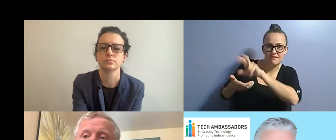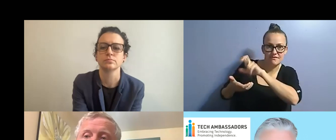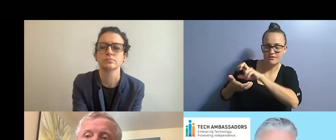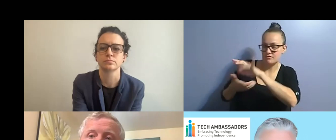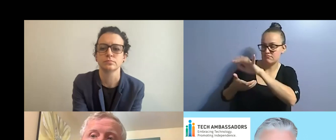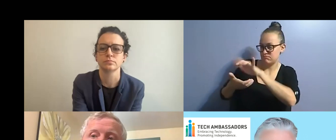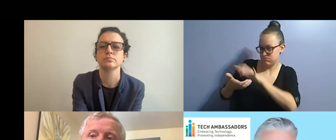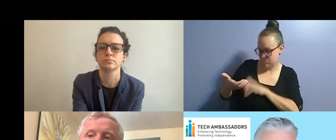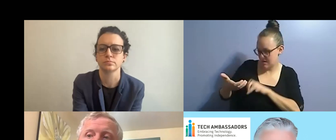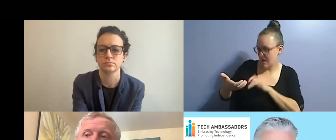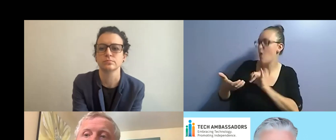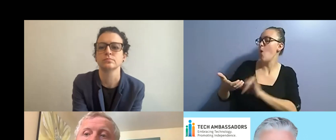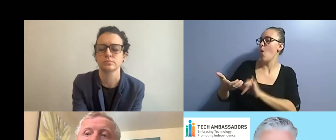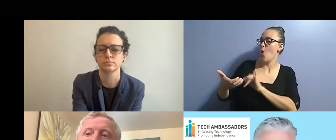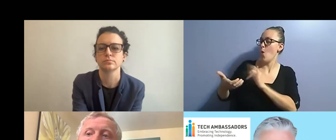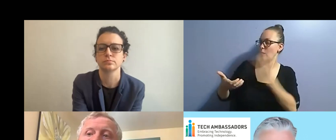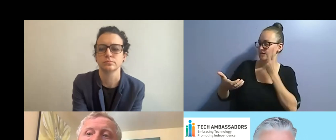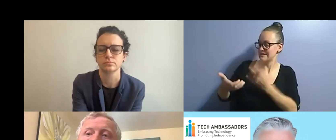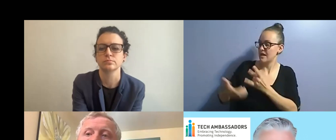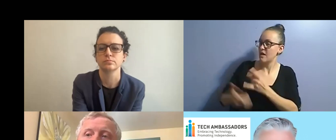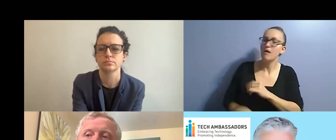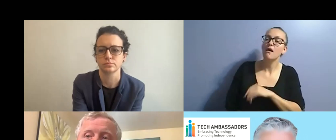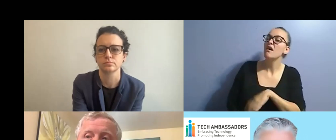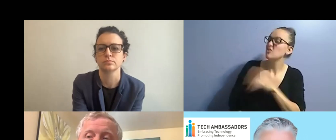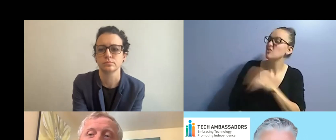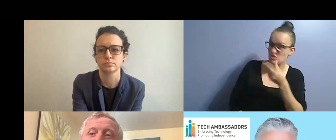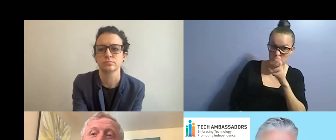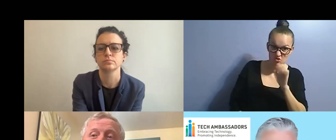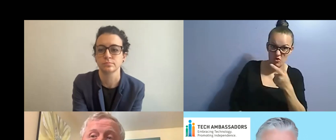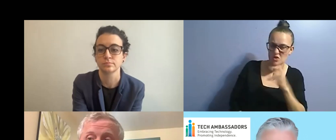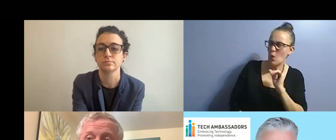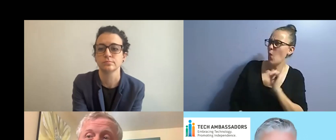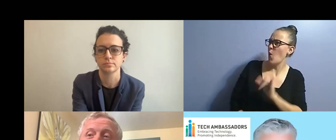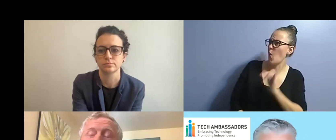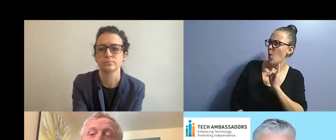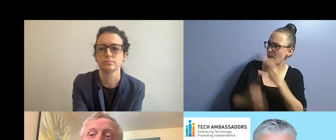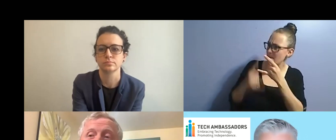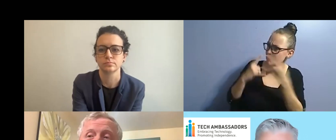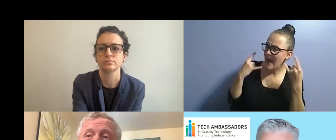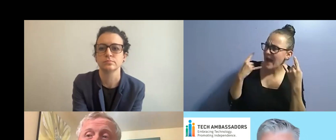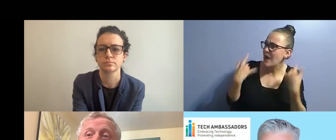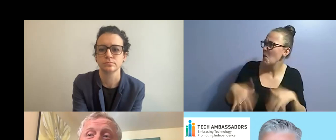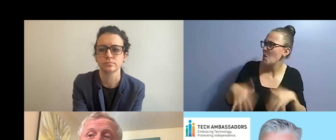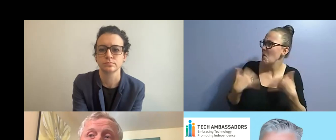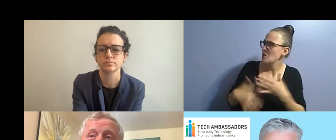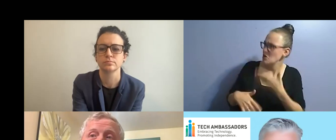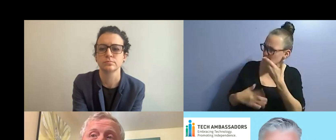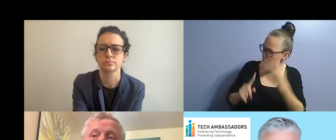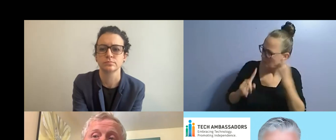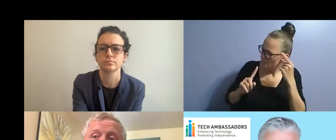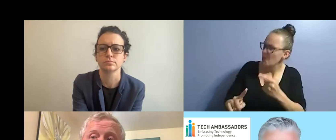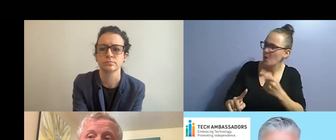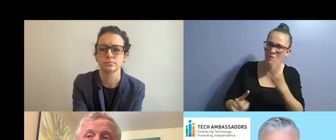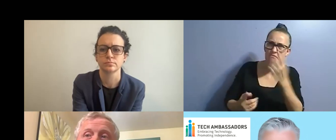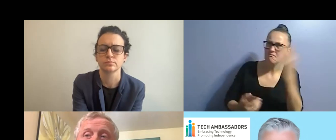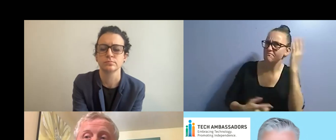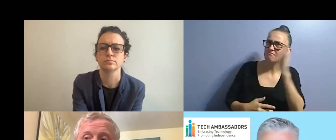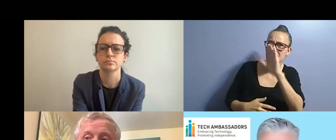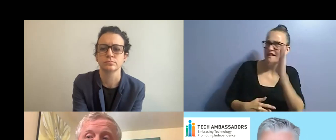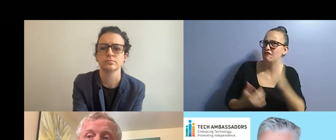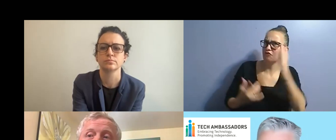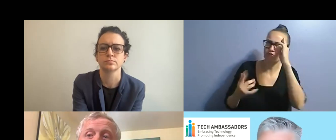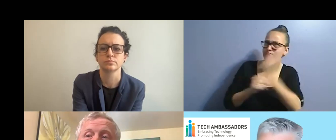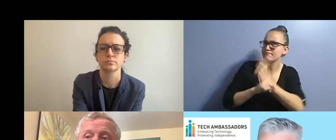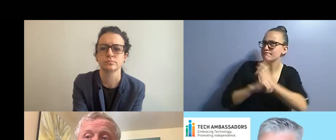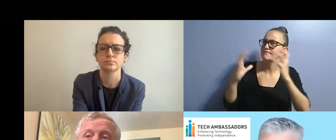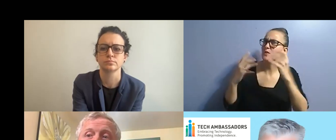great point. With the masks, I never even really thought about that, right? So she was speaking in the store, and he held the app up, and then he just turned